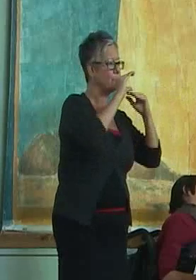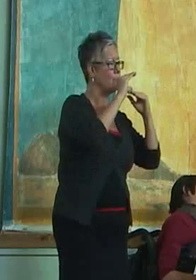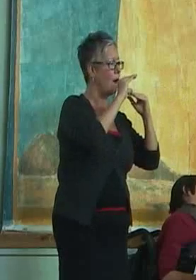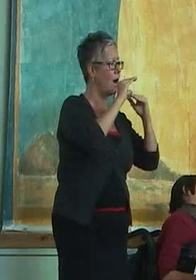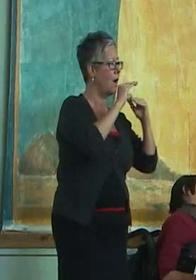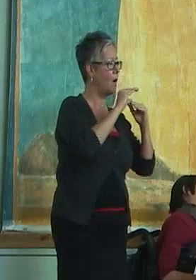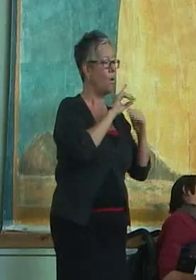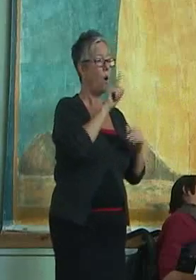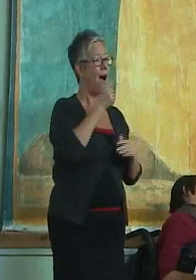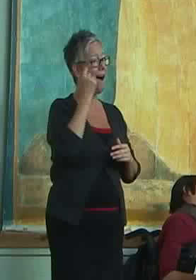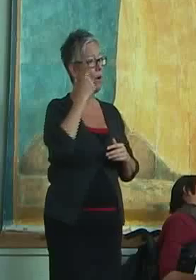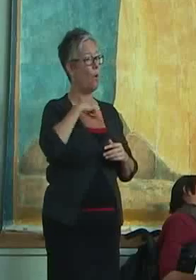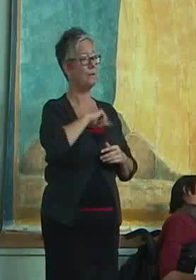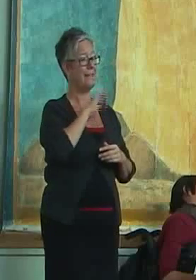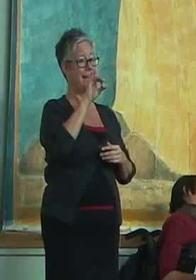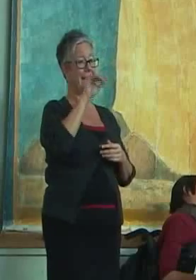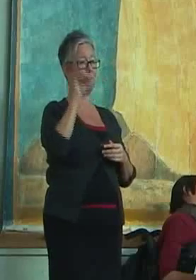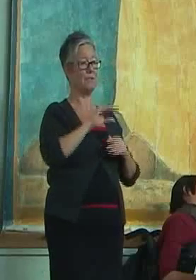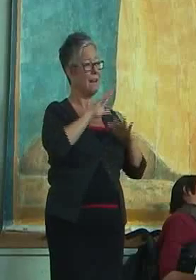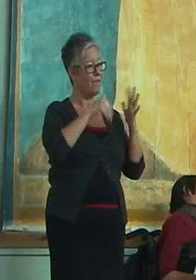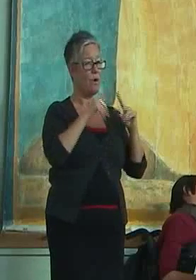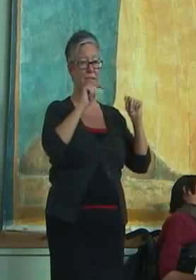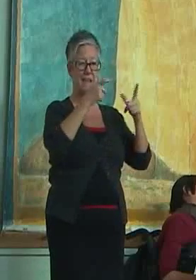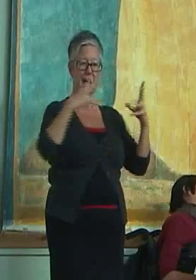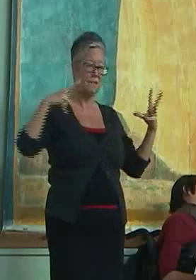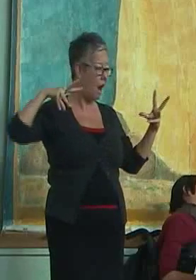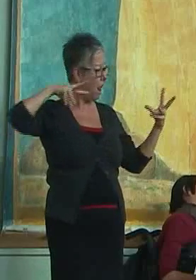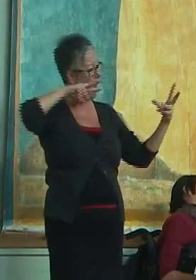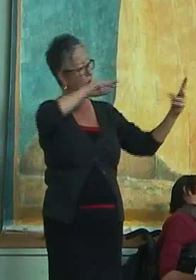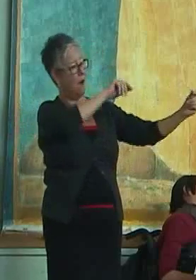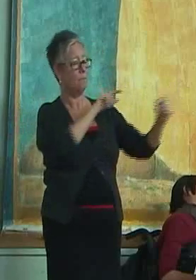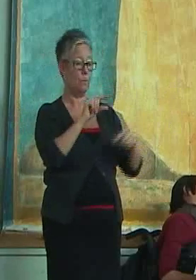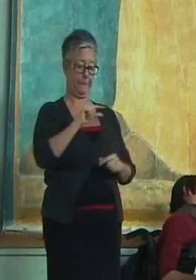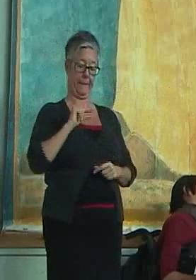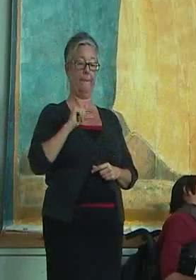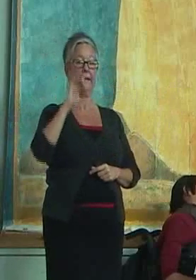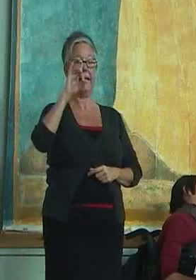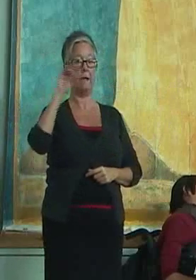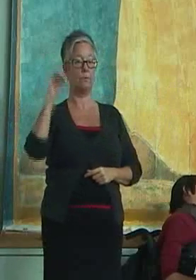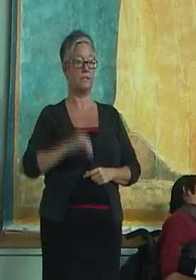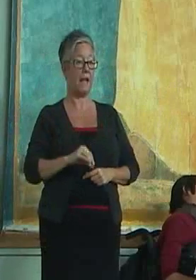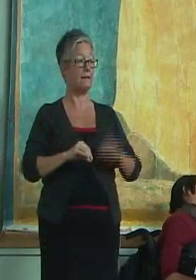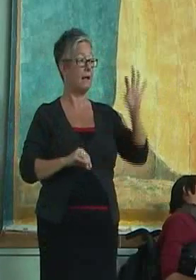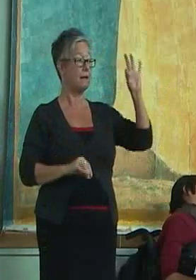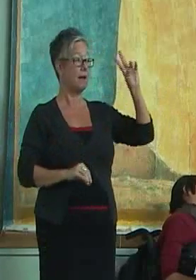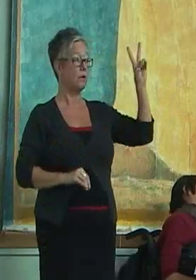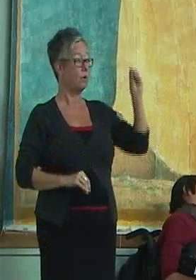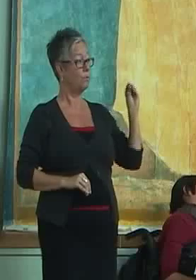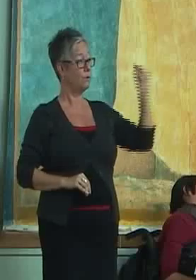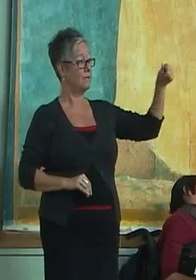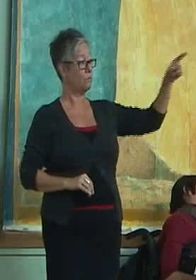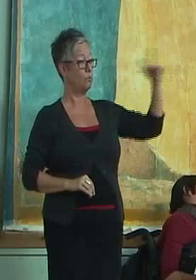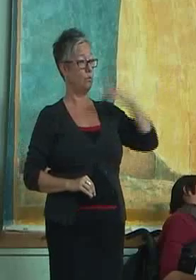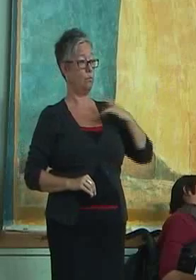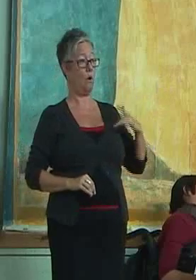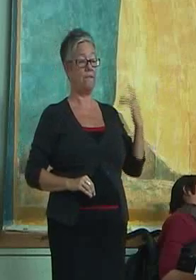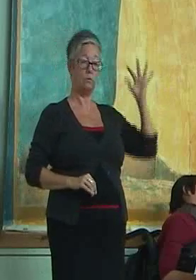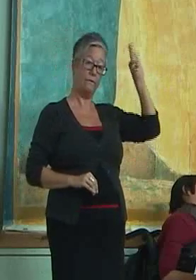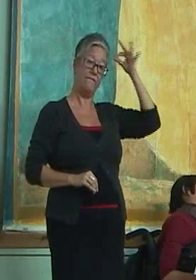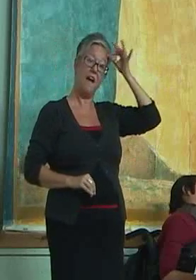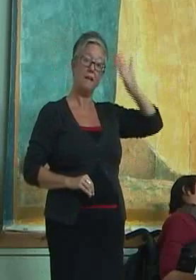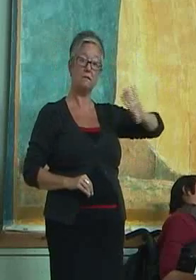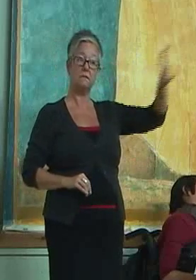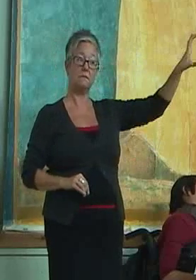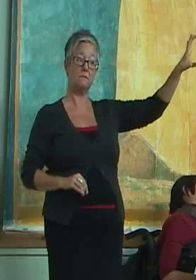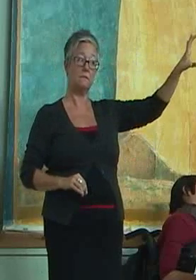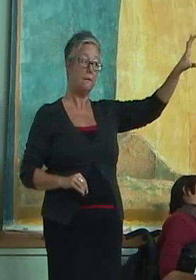get 8% of all the taxes paid in the city, and 92% go to, you know, the province and the feds.